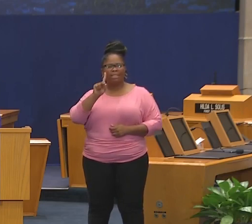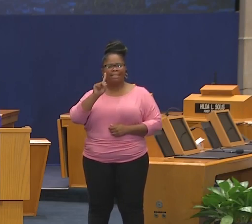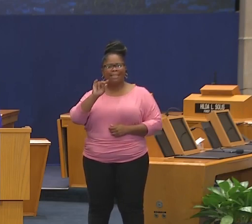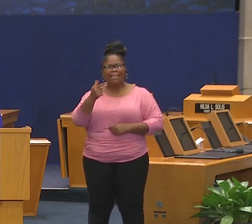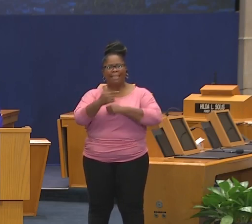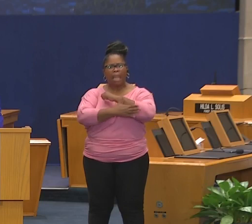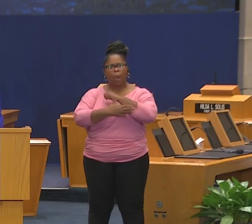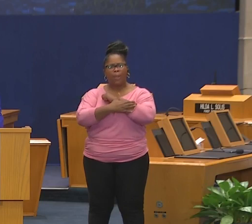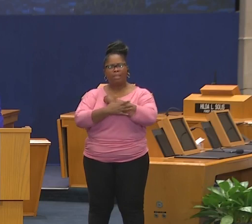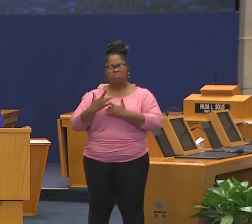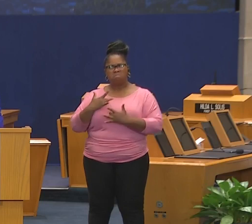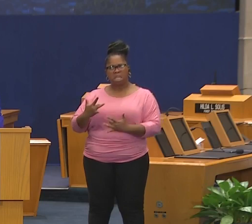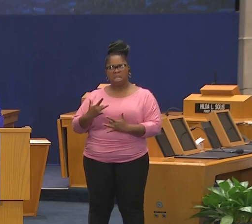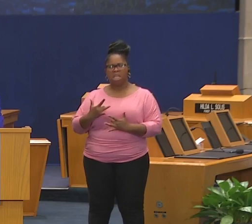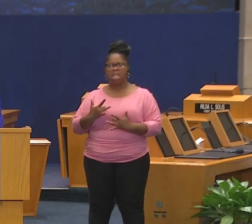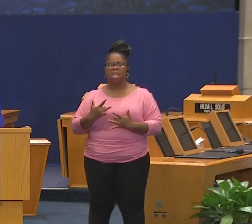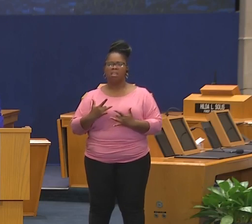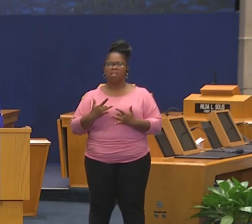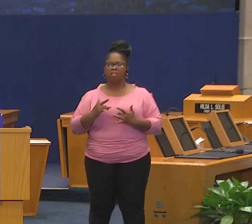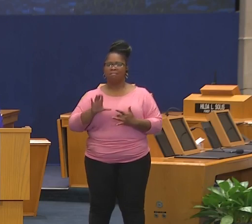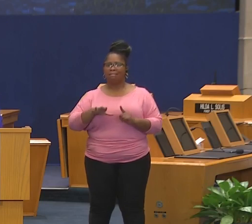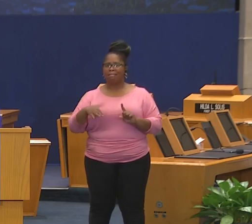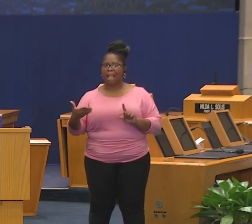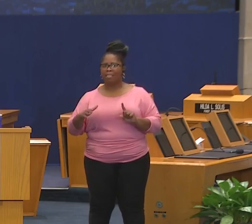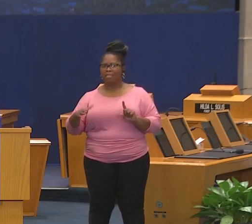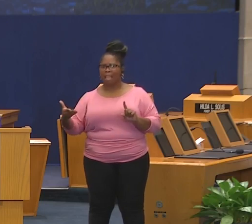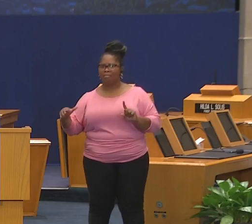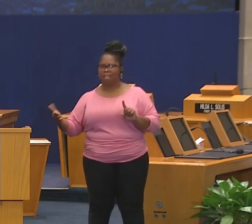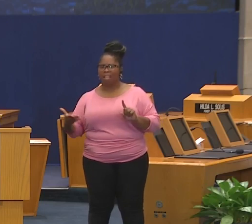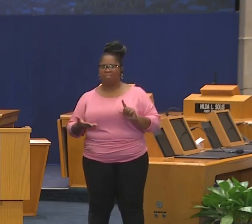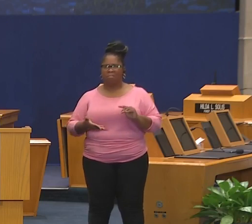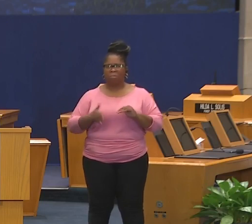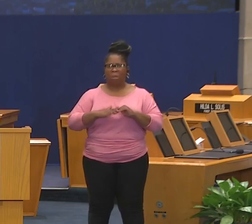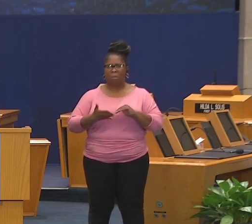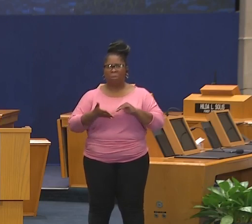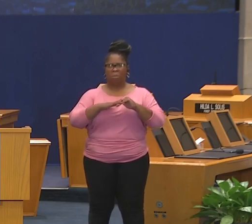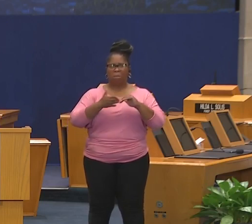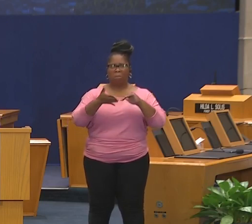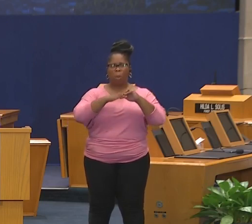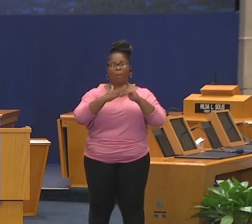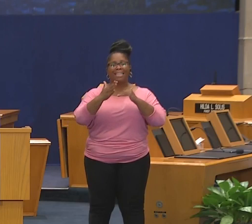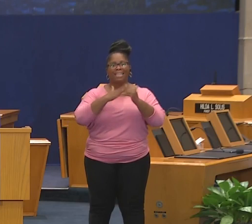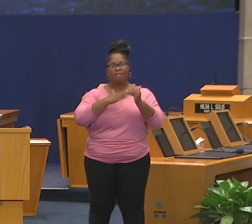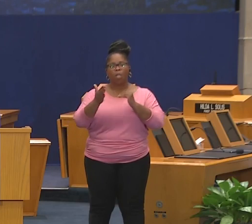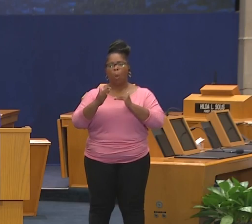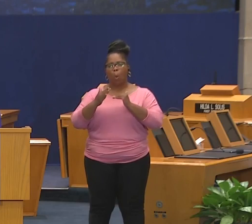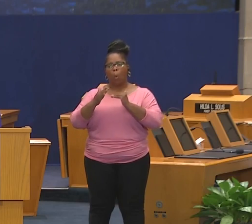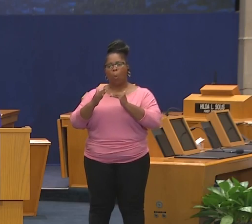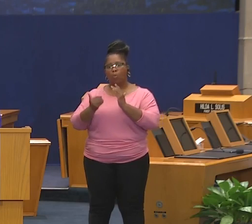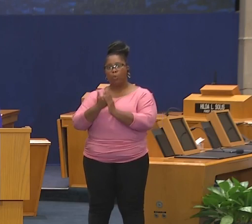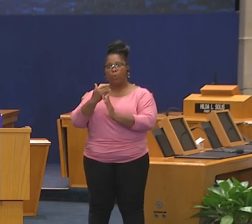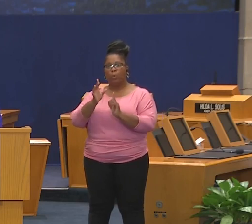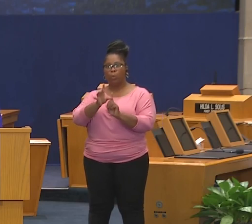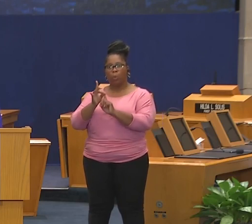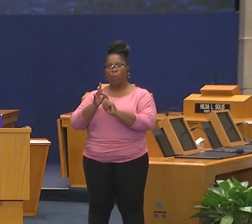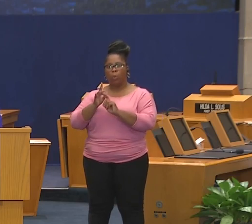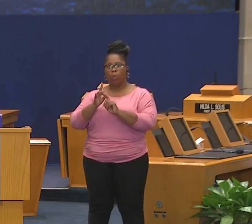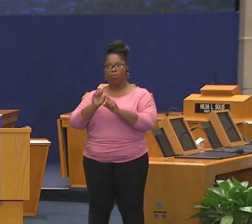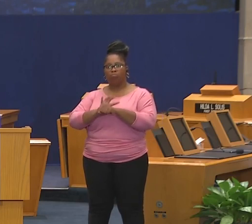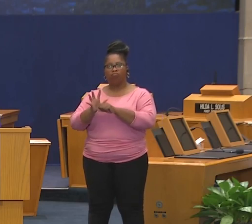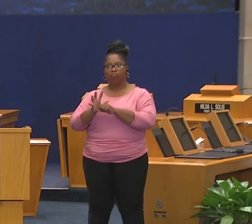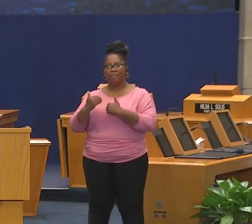you tend to see the deaths continue to rise after your cases may have leveled off. I will say that's one of the reasons why